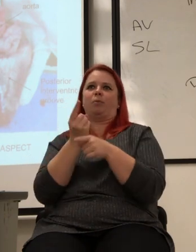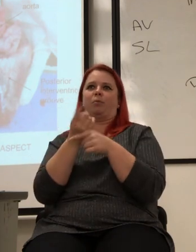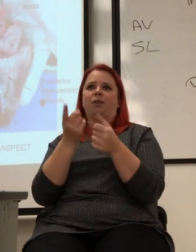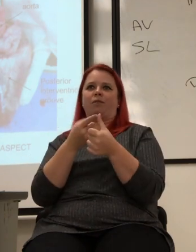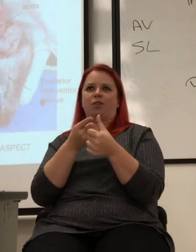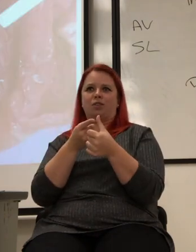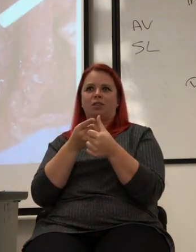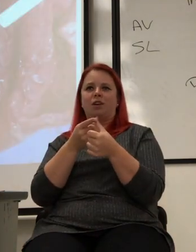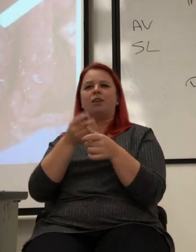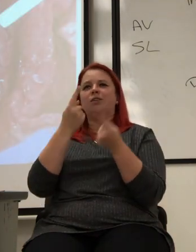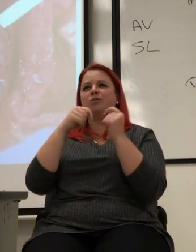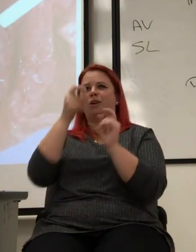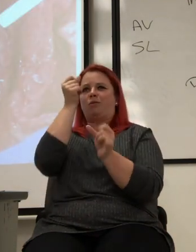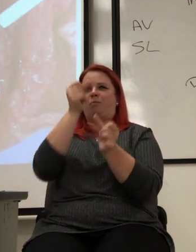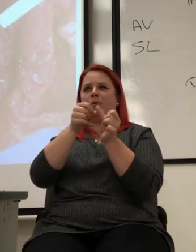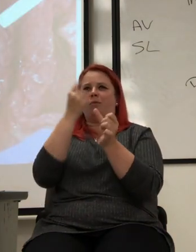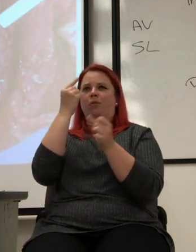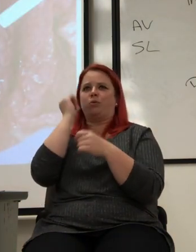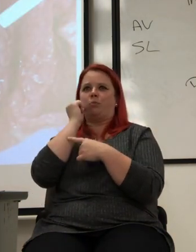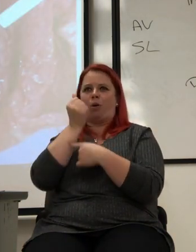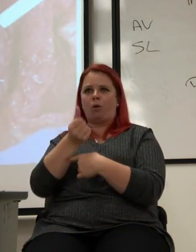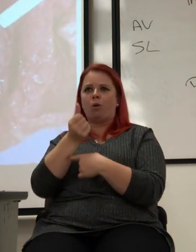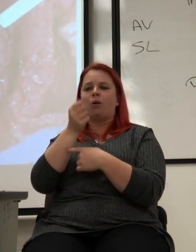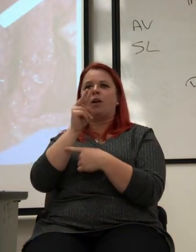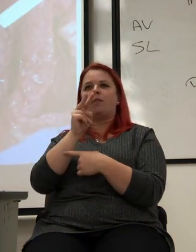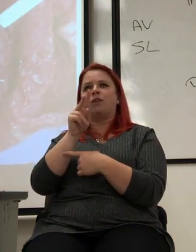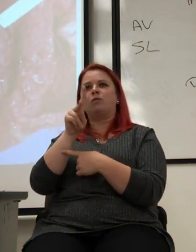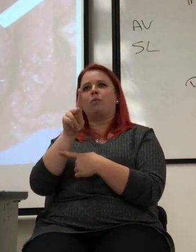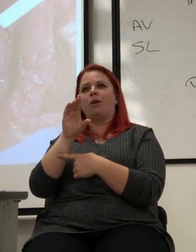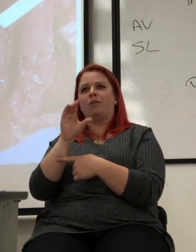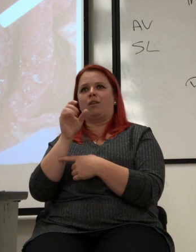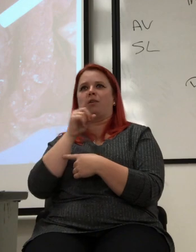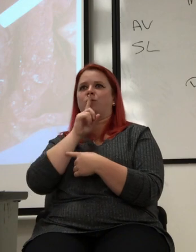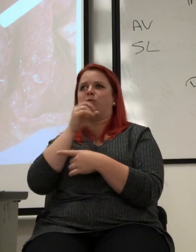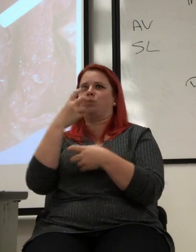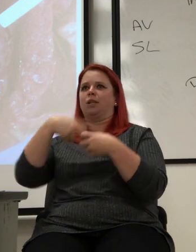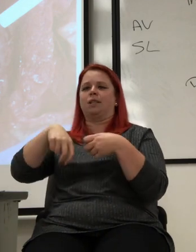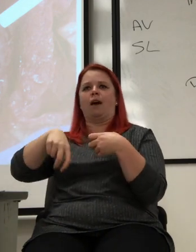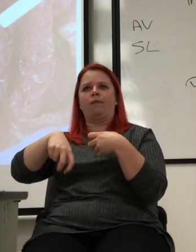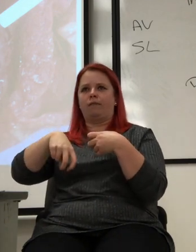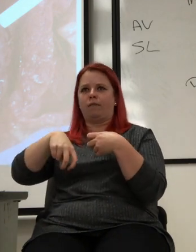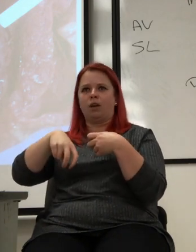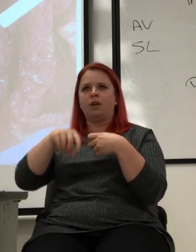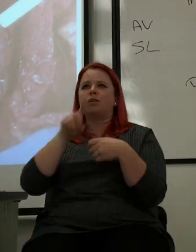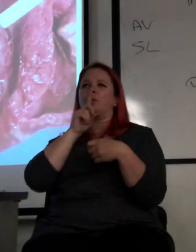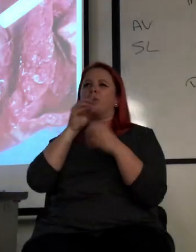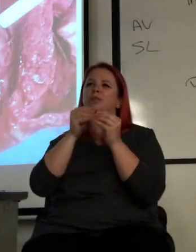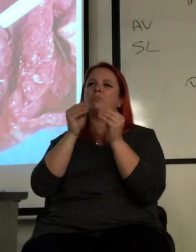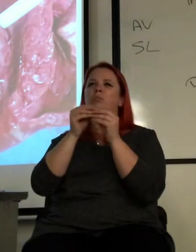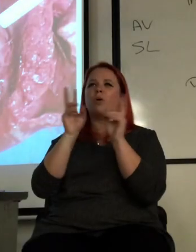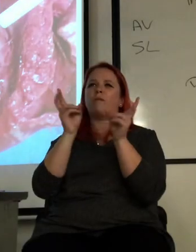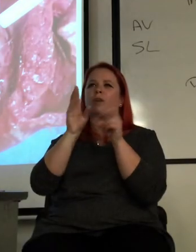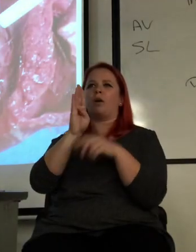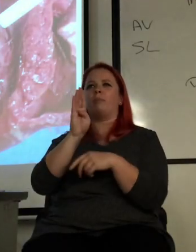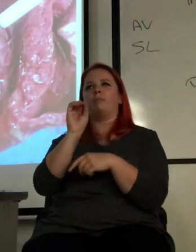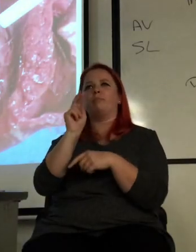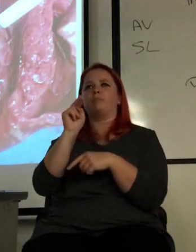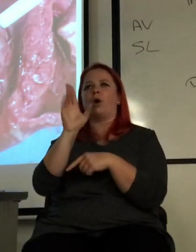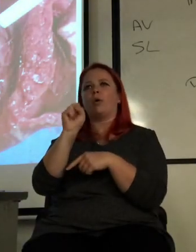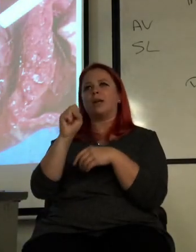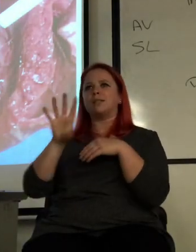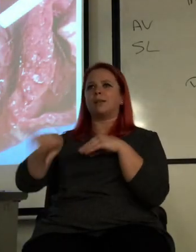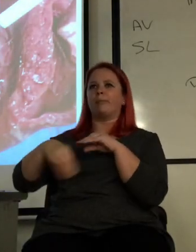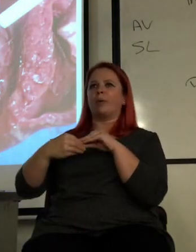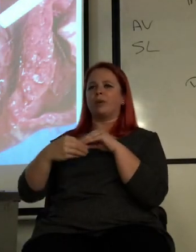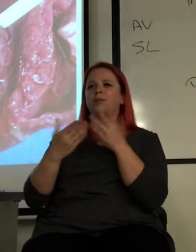Try to remember this for tomorrow. For the visceral pericardium, that's hard to do. So I kind of make that a bonus opportunity. I may give your group